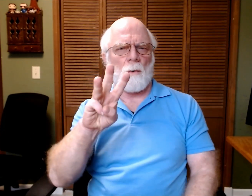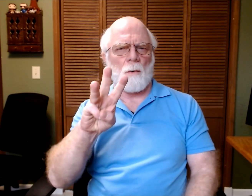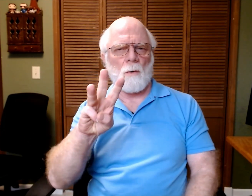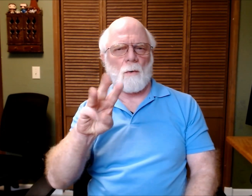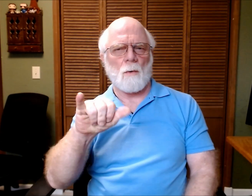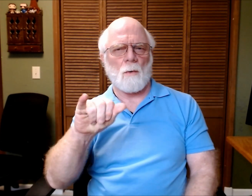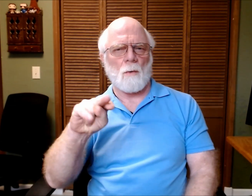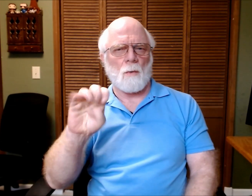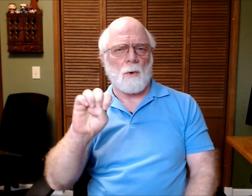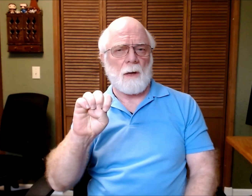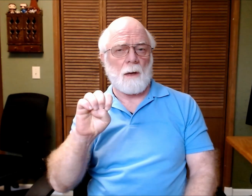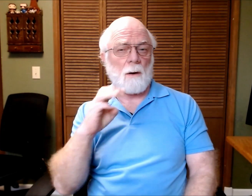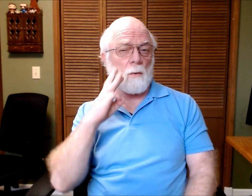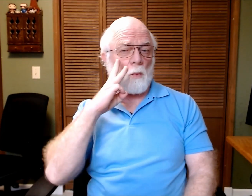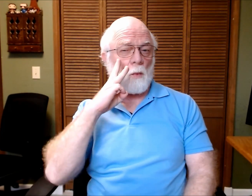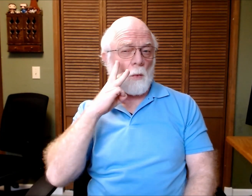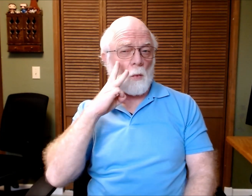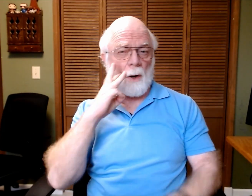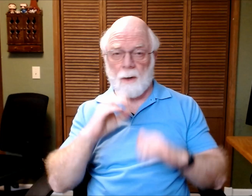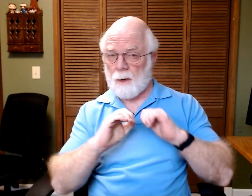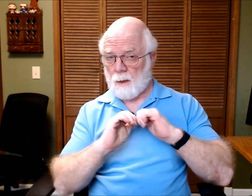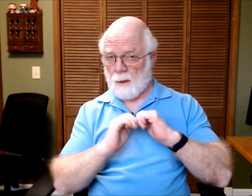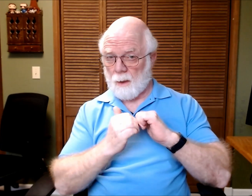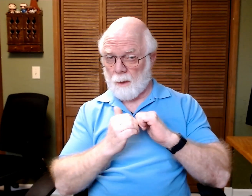How do you make wine?